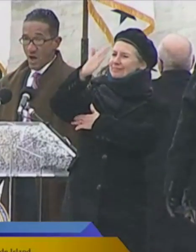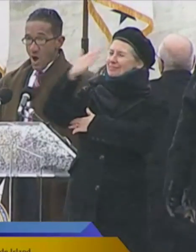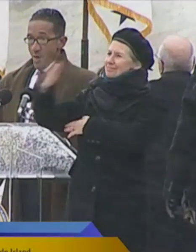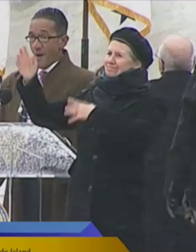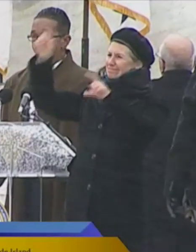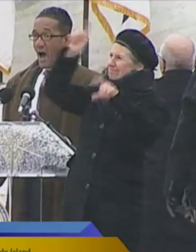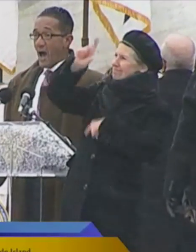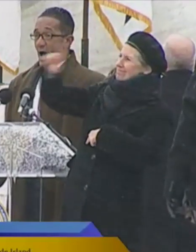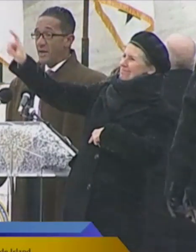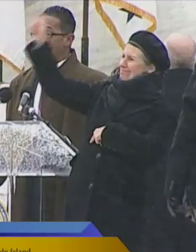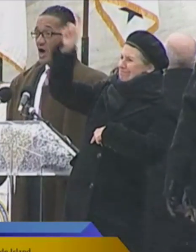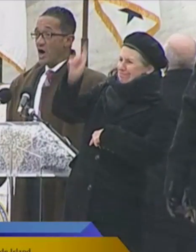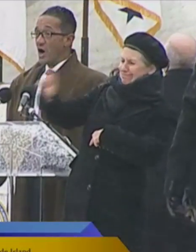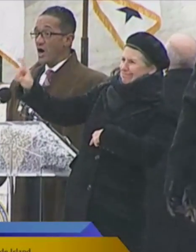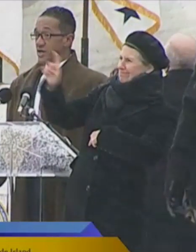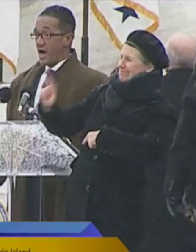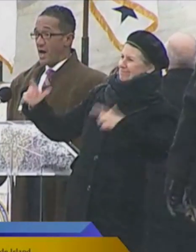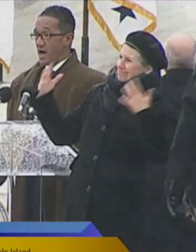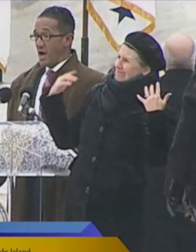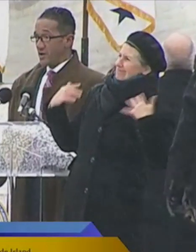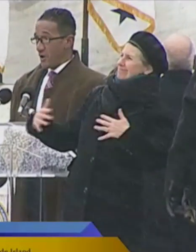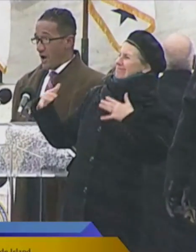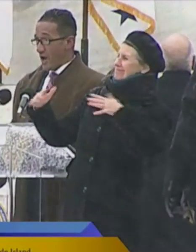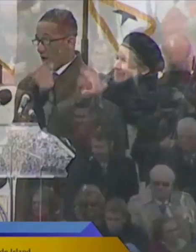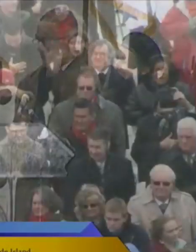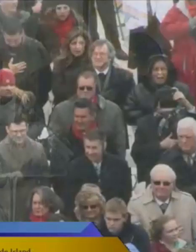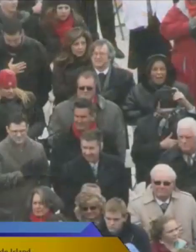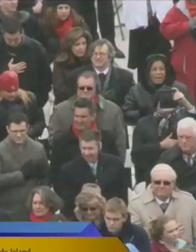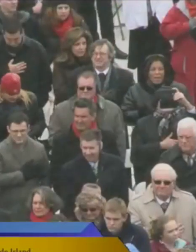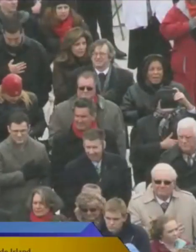star-spangled banner yet